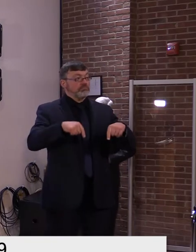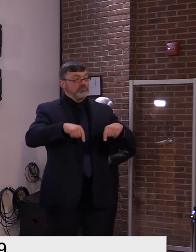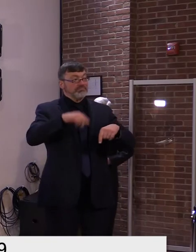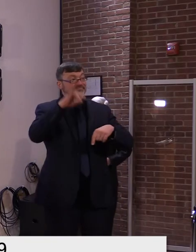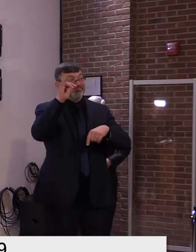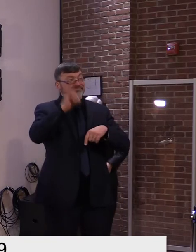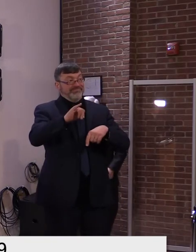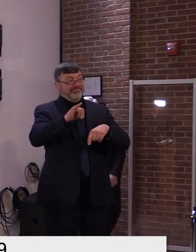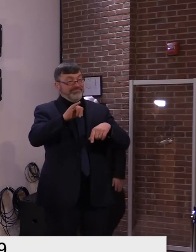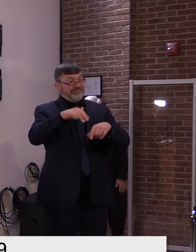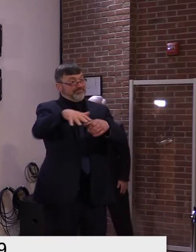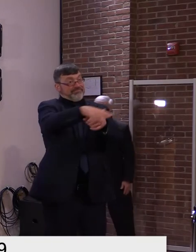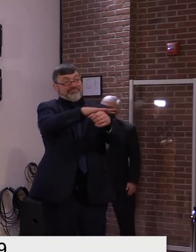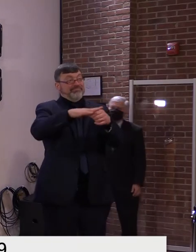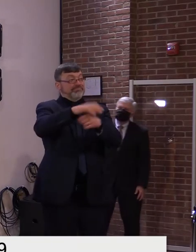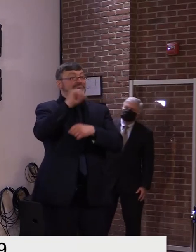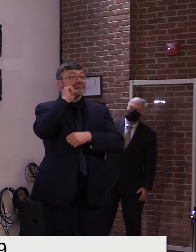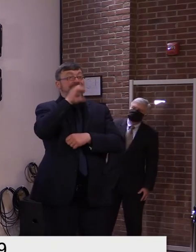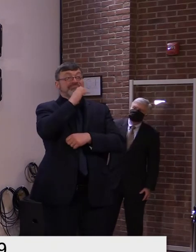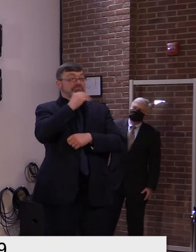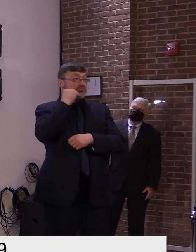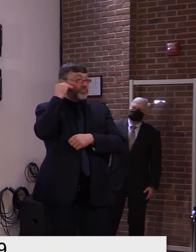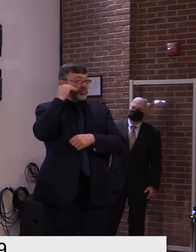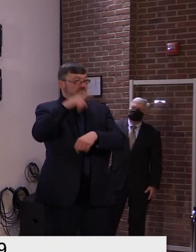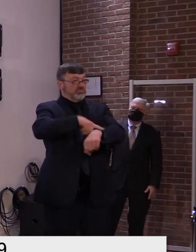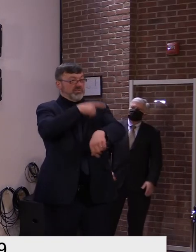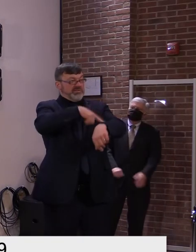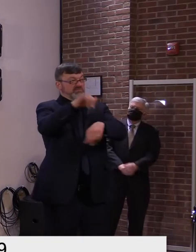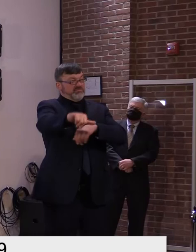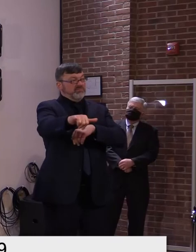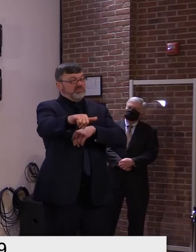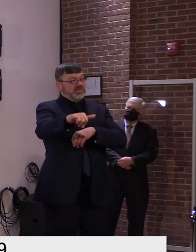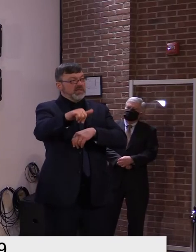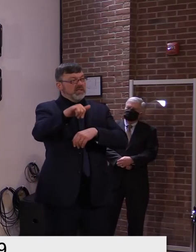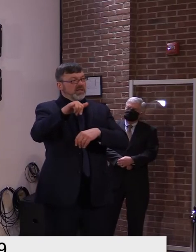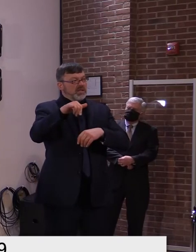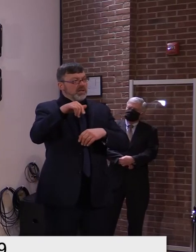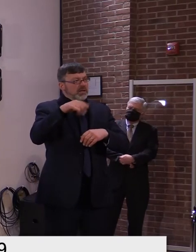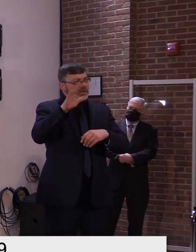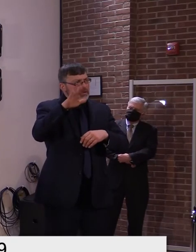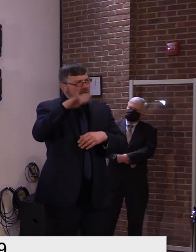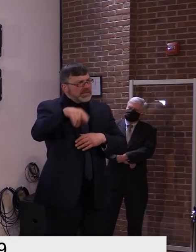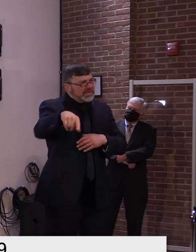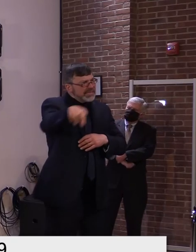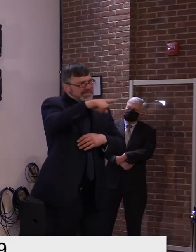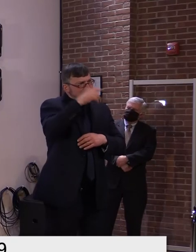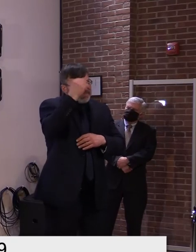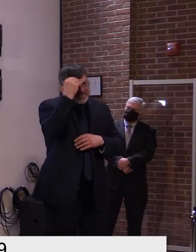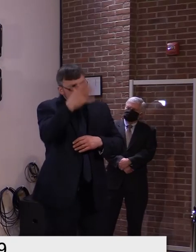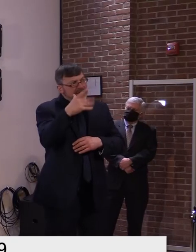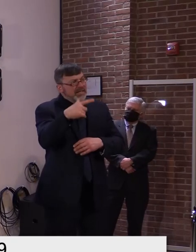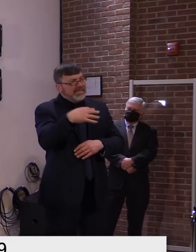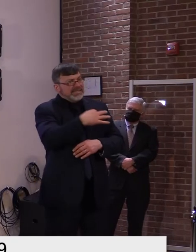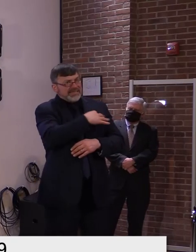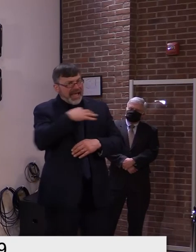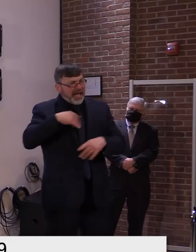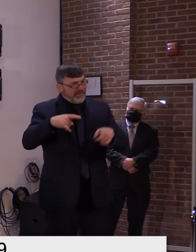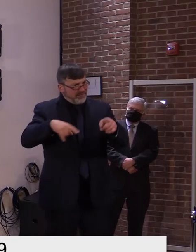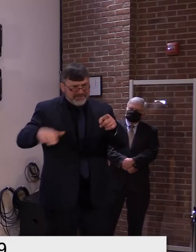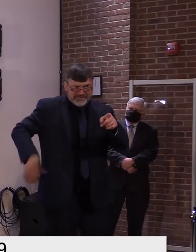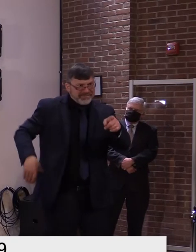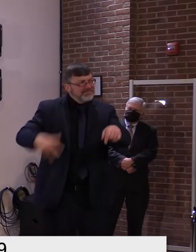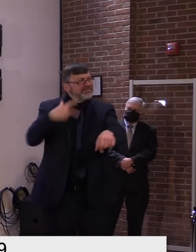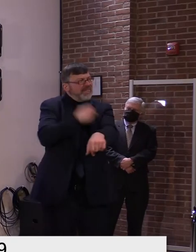the media and those listening, it's not too late. If you are a staff member at a long-term care facility and you chose not to, for whatever